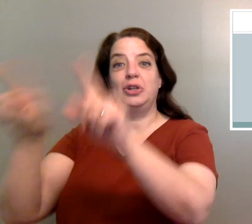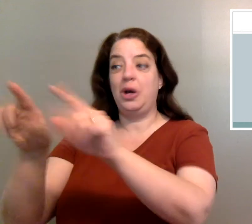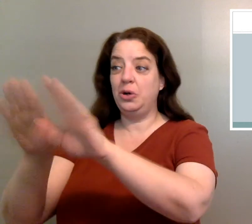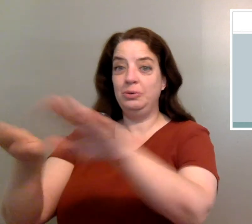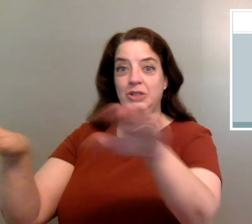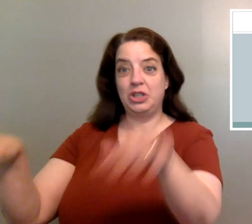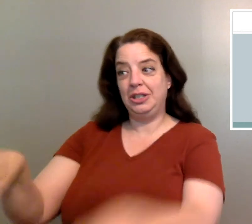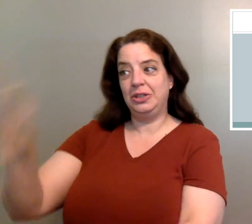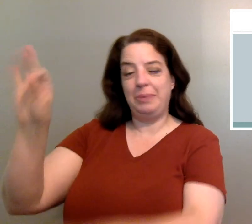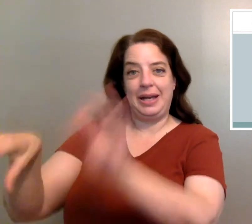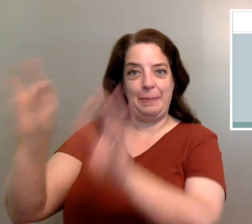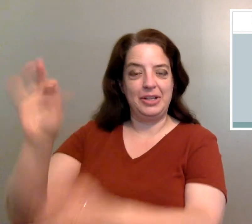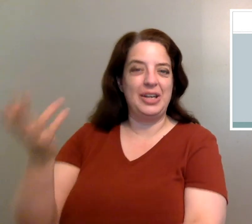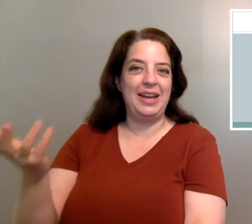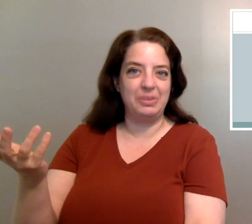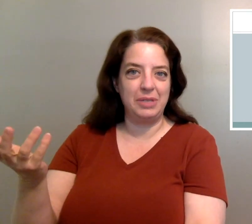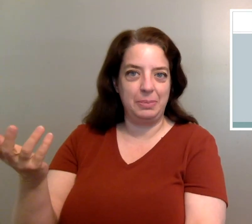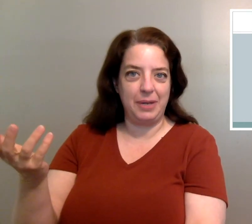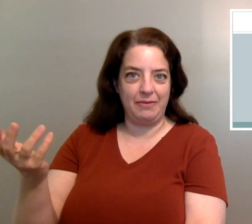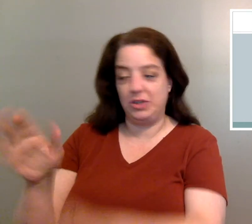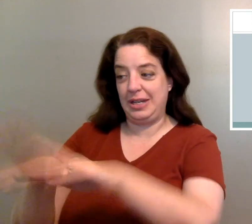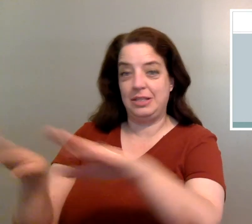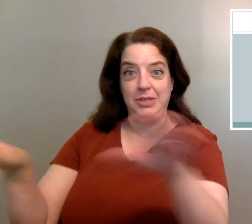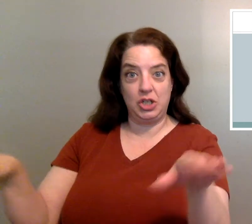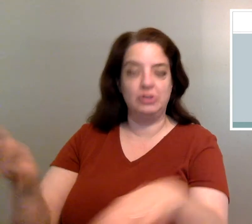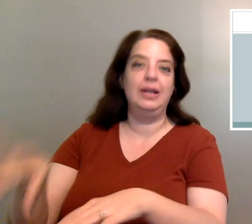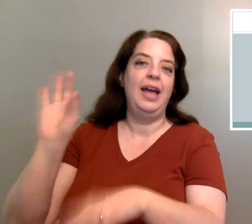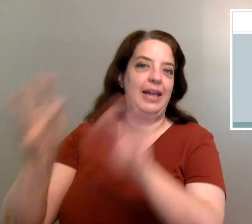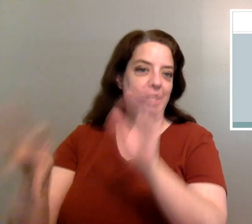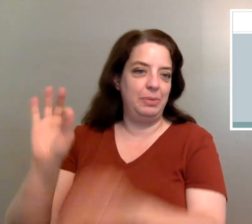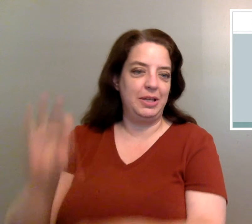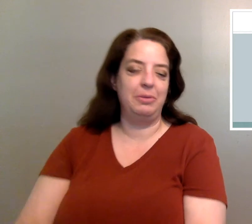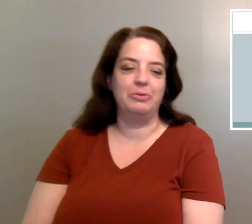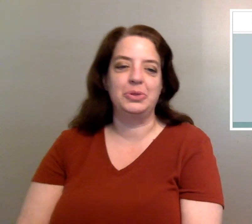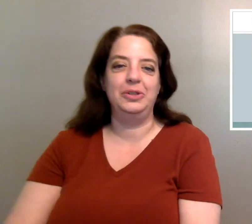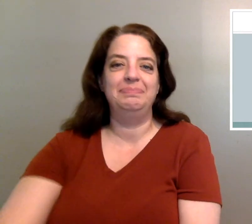Go, children, pick up. Because you got to have something to pick up first. It has to be the children, and then you pick them up from school.